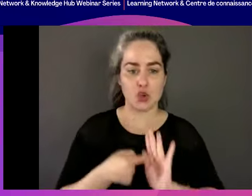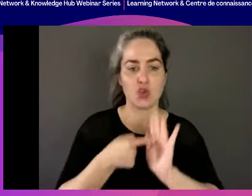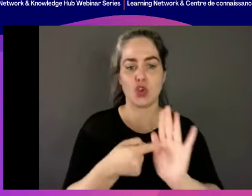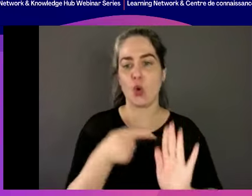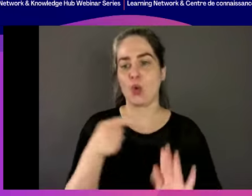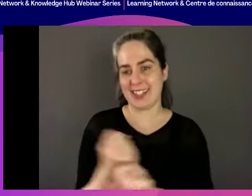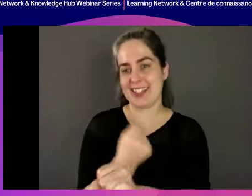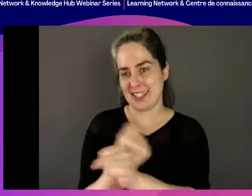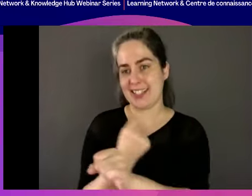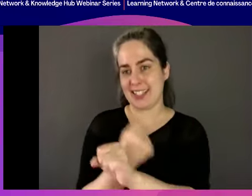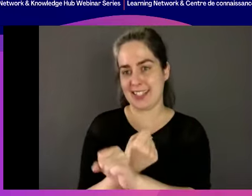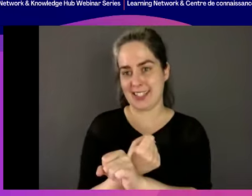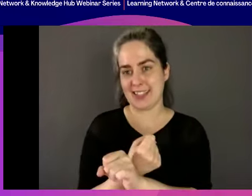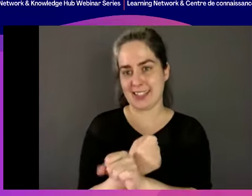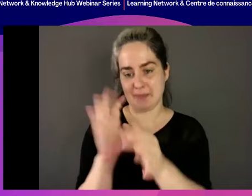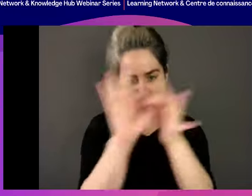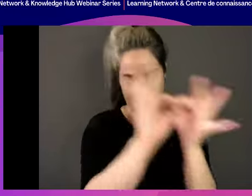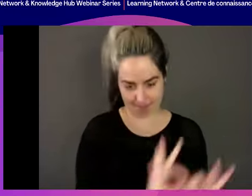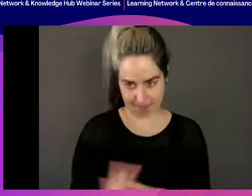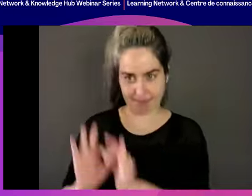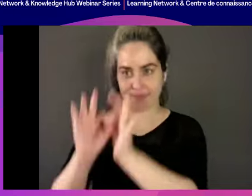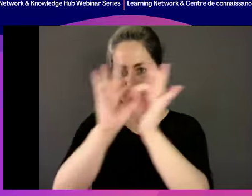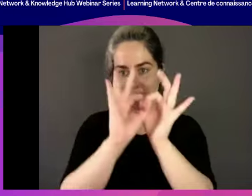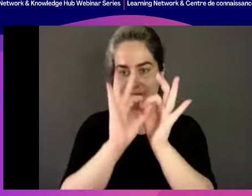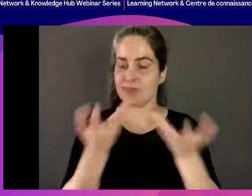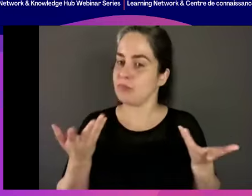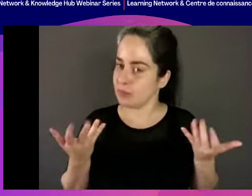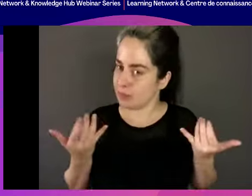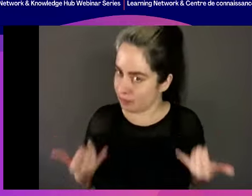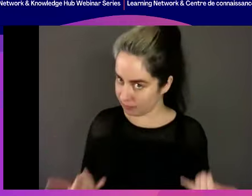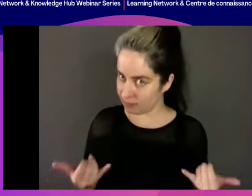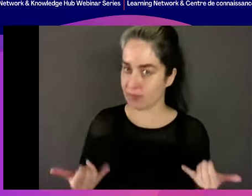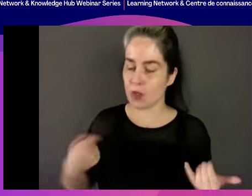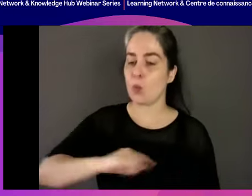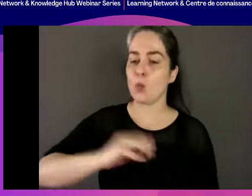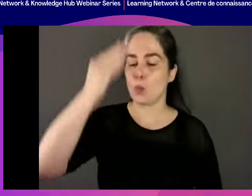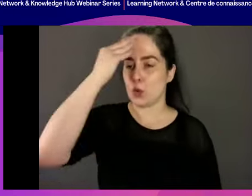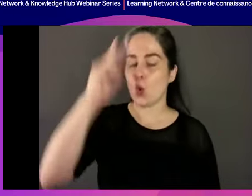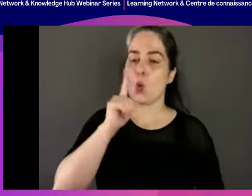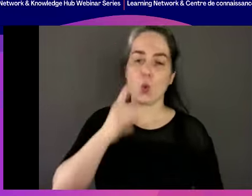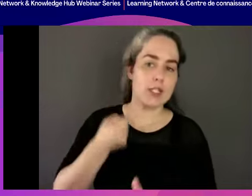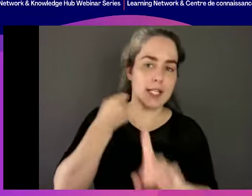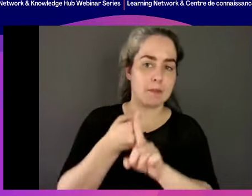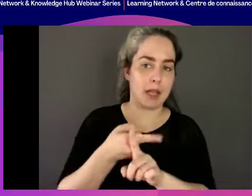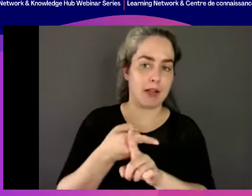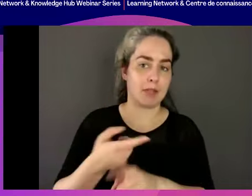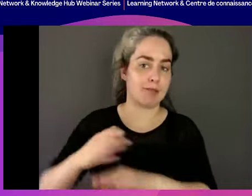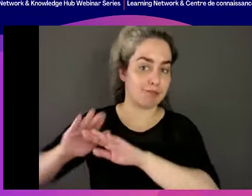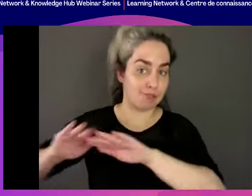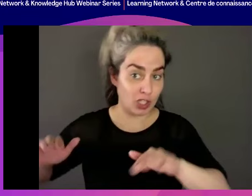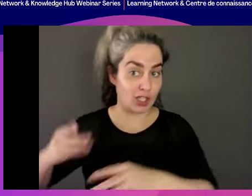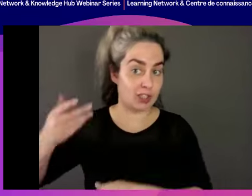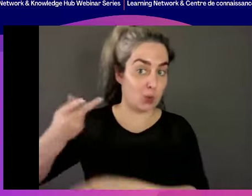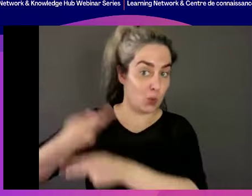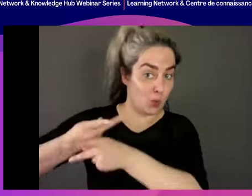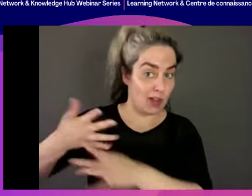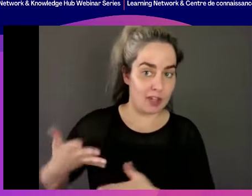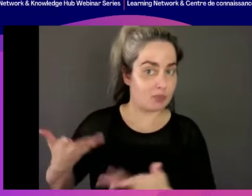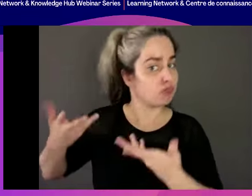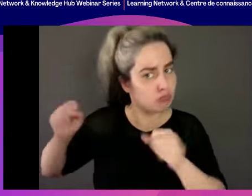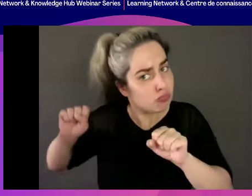statistically. And we know now that those affected by child welfare, they could have experienced adversities